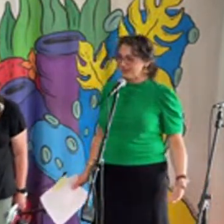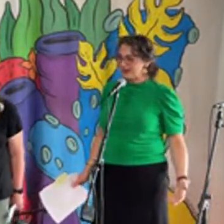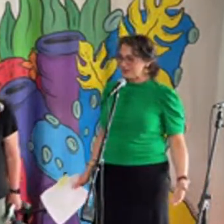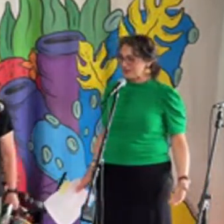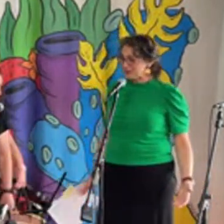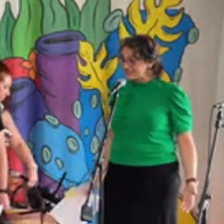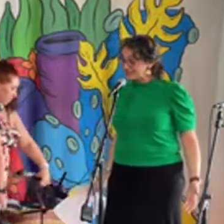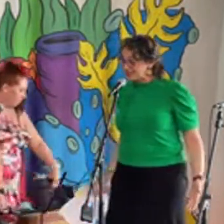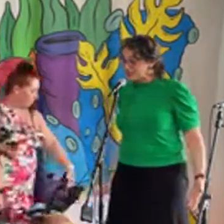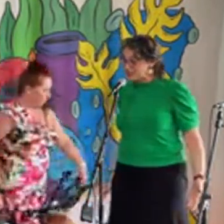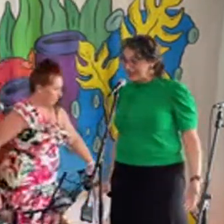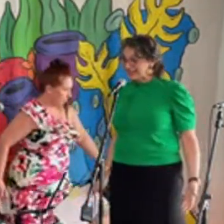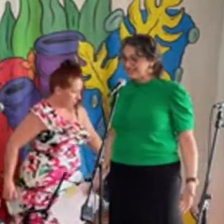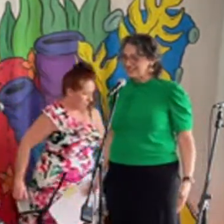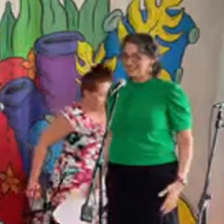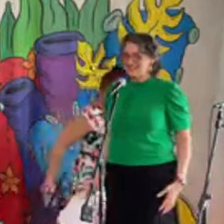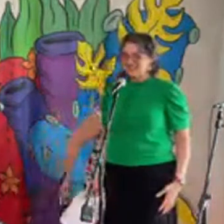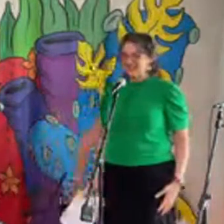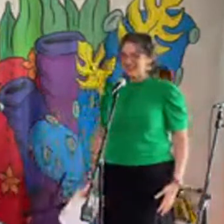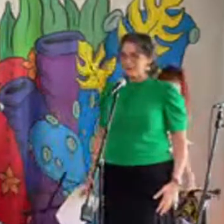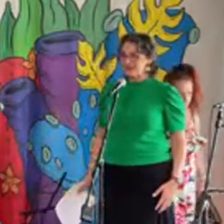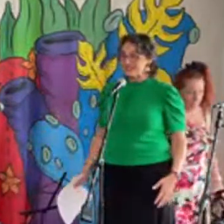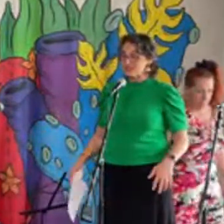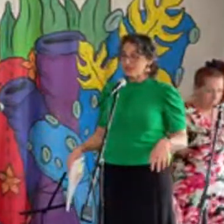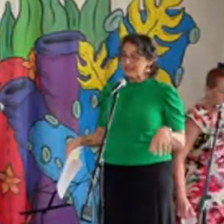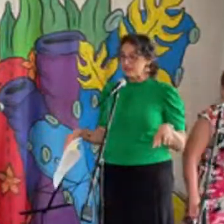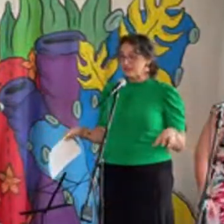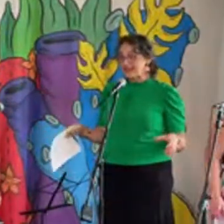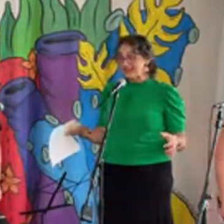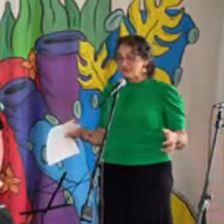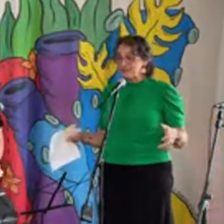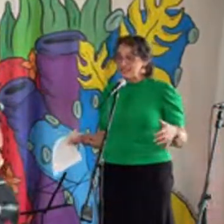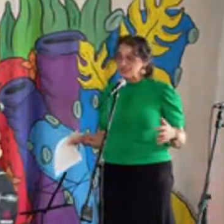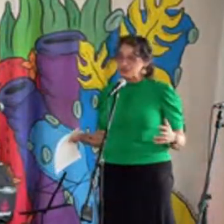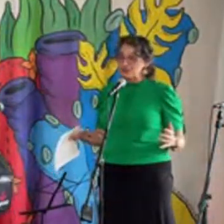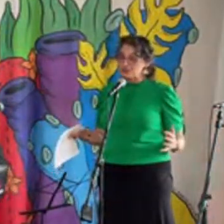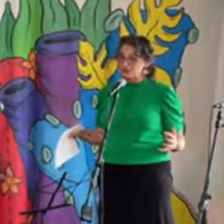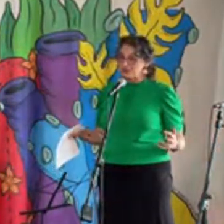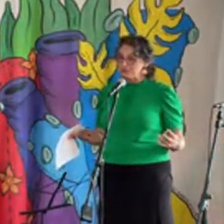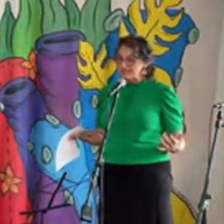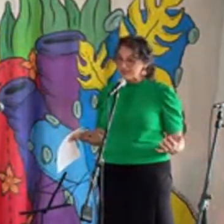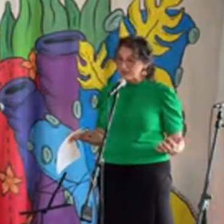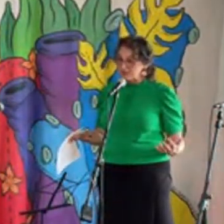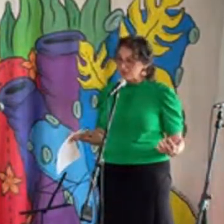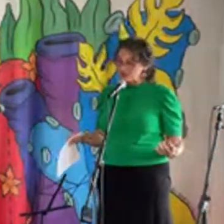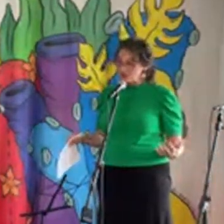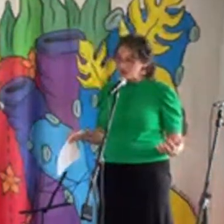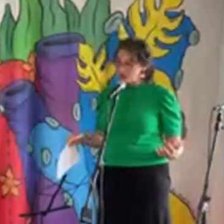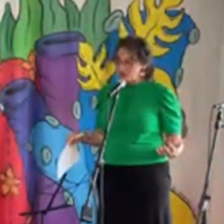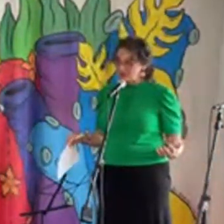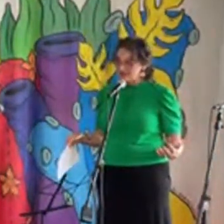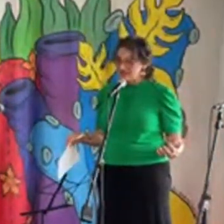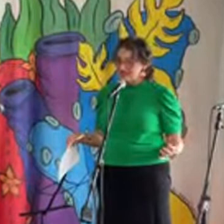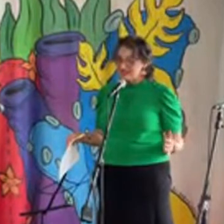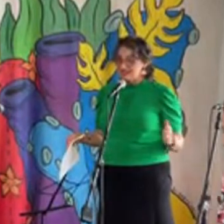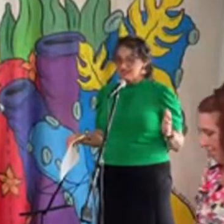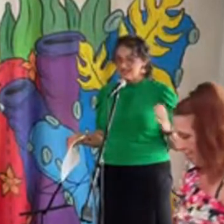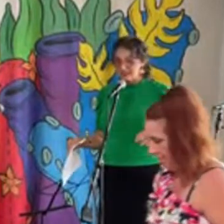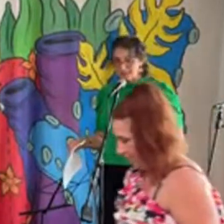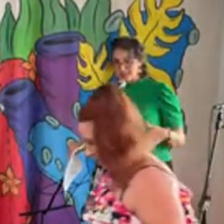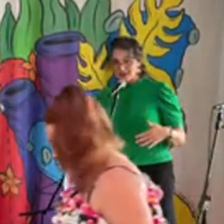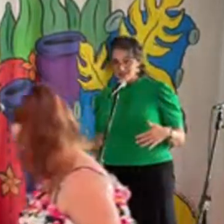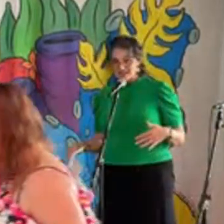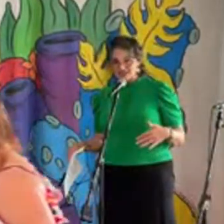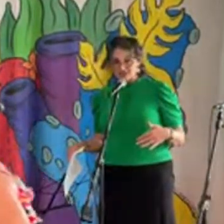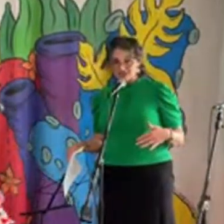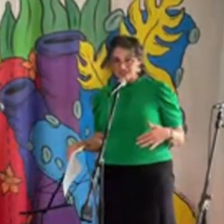If you want to grab some pretzels, you can. This is your like 5-minute interlude to meet someone you don't know,